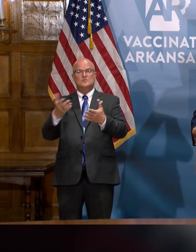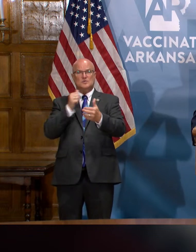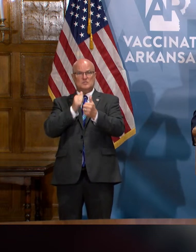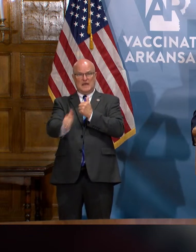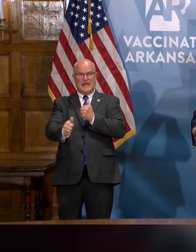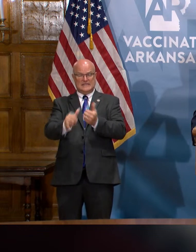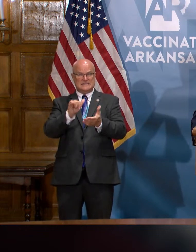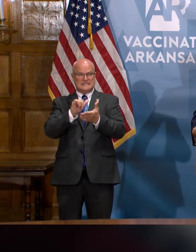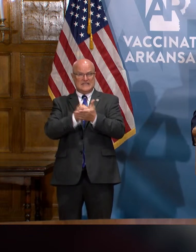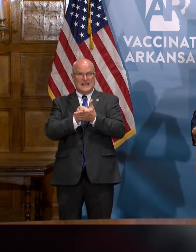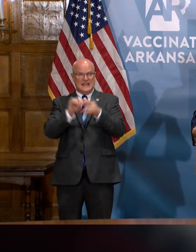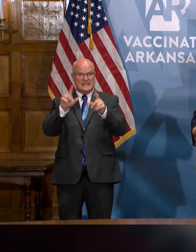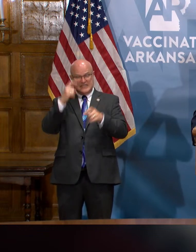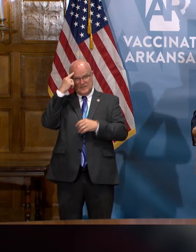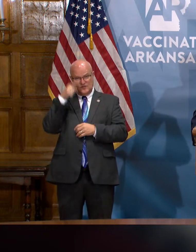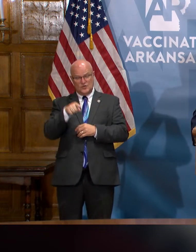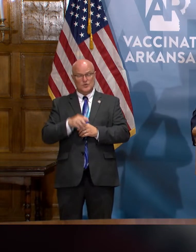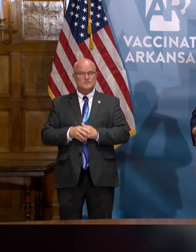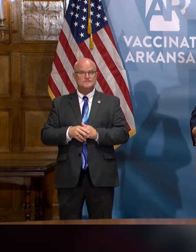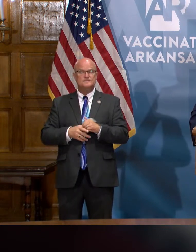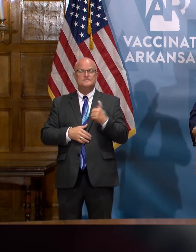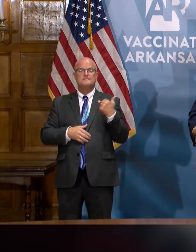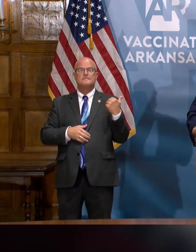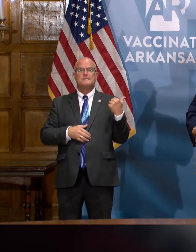that test for you?